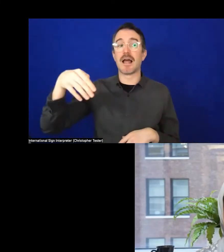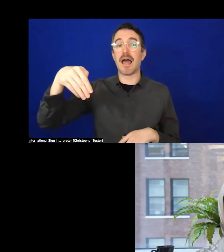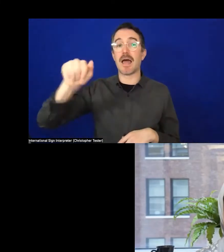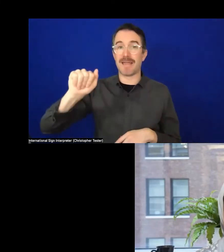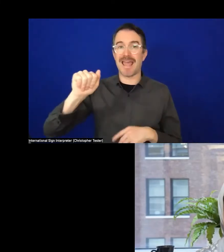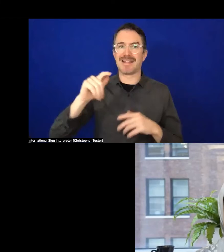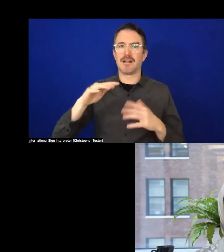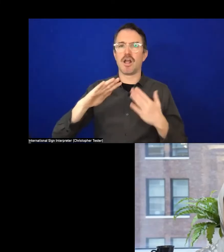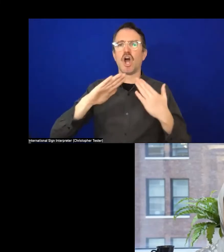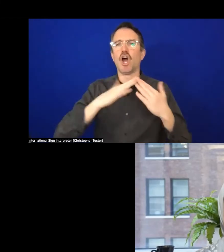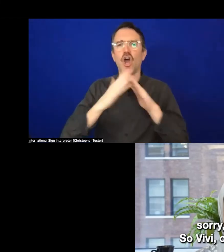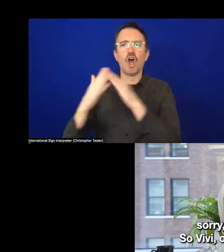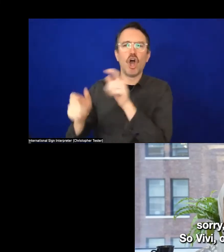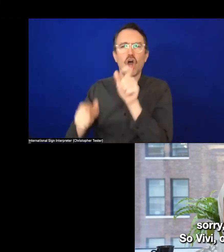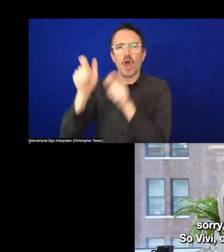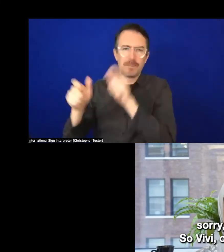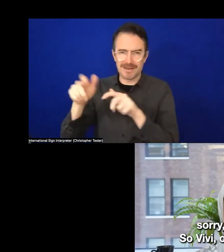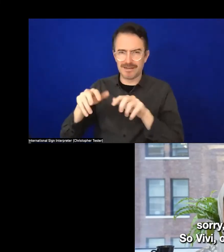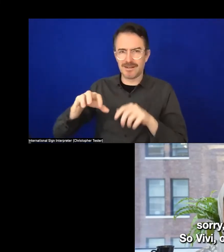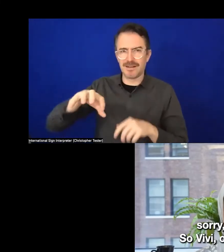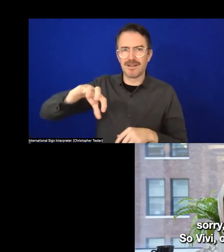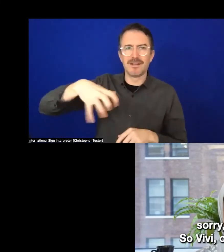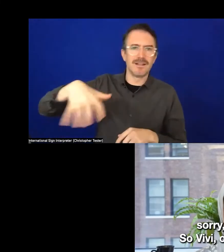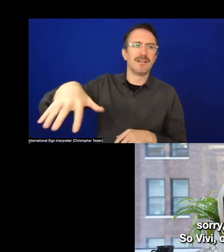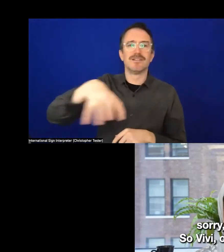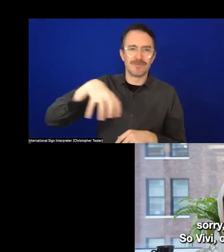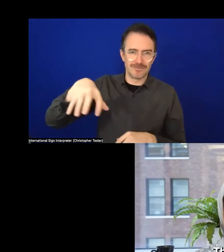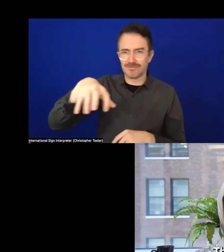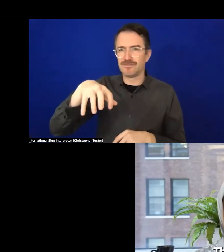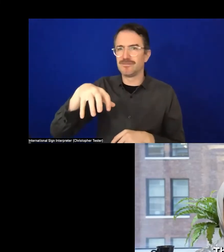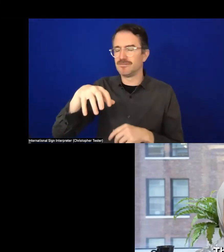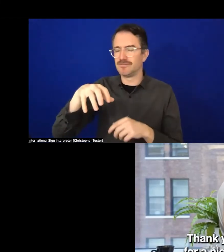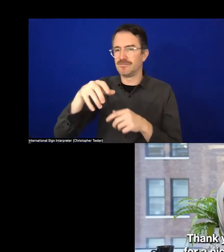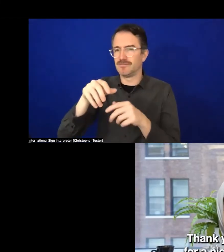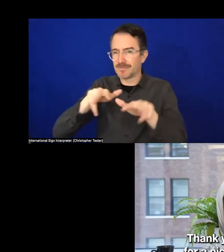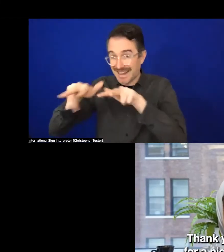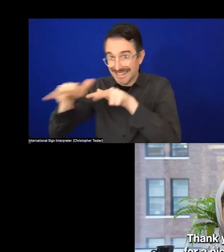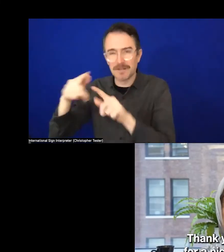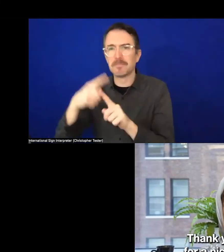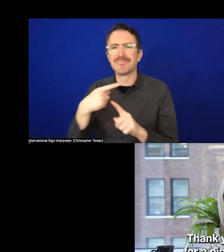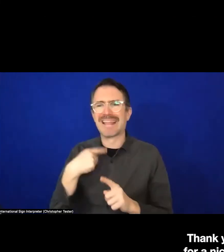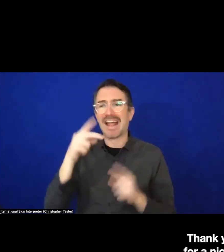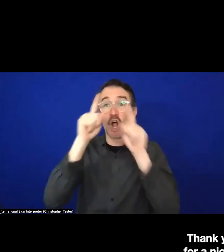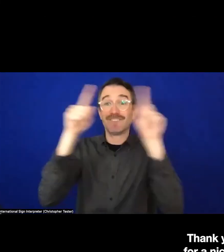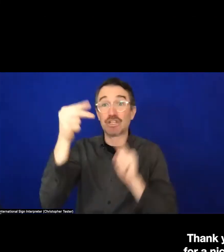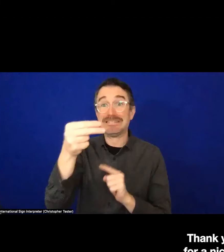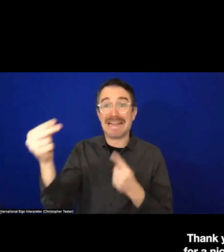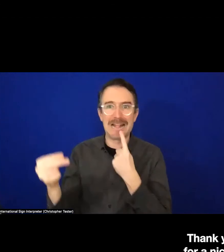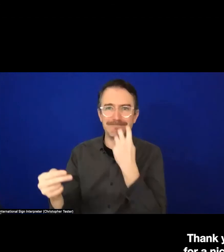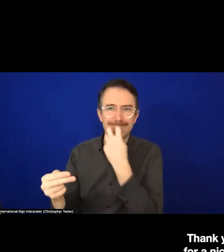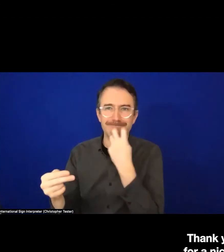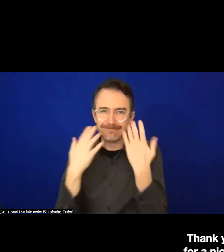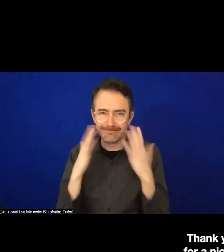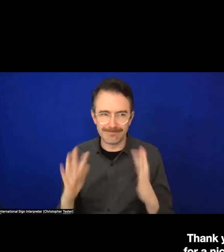Wisconsin. Sorry, pardon me. So Vivi, over to you now. Thank you. Thank you very much, Katia, for a